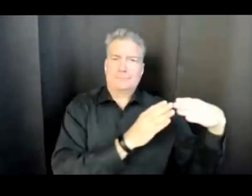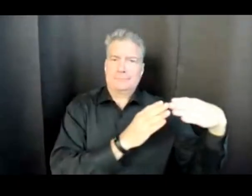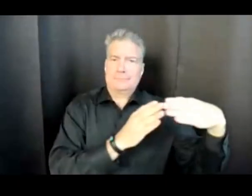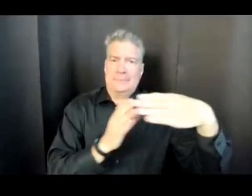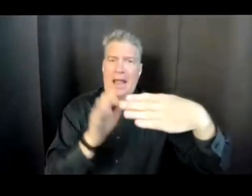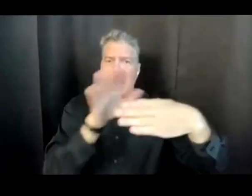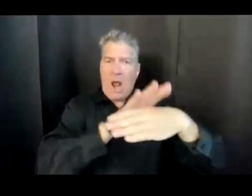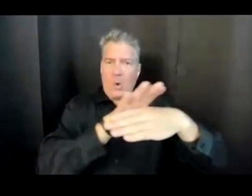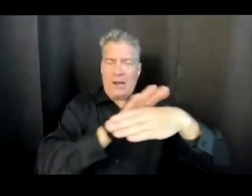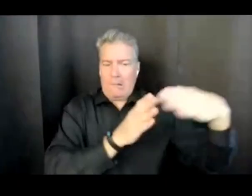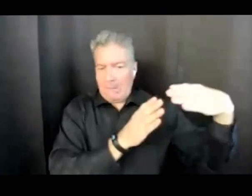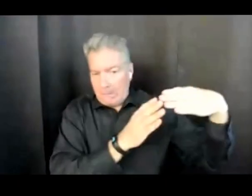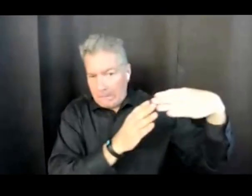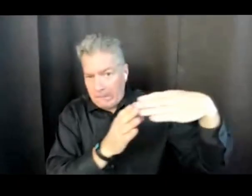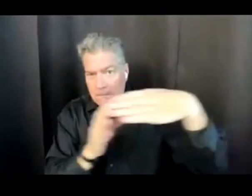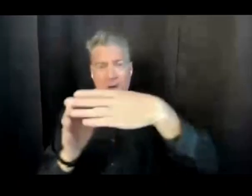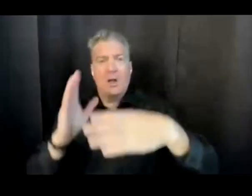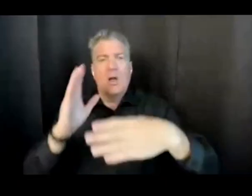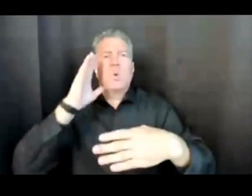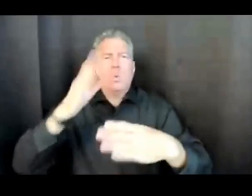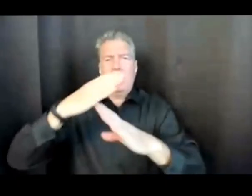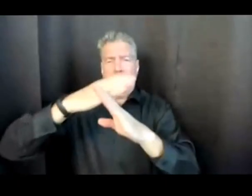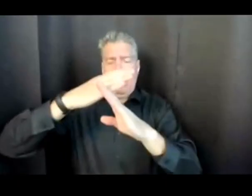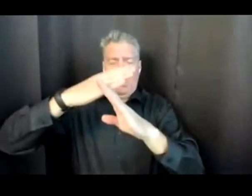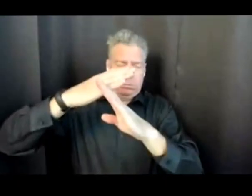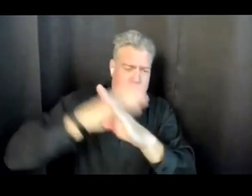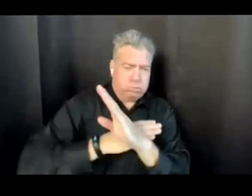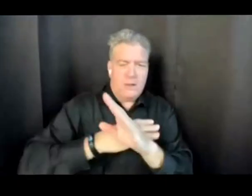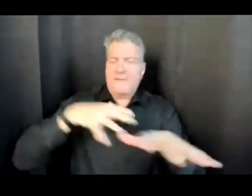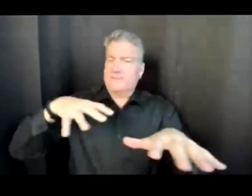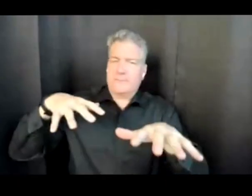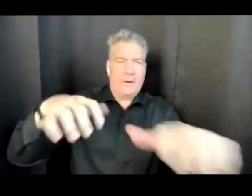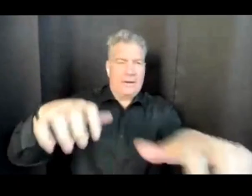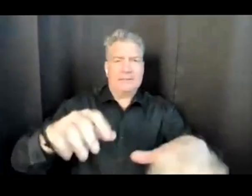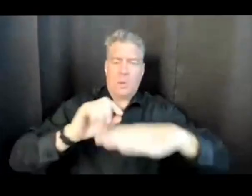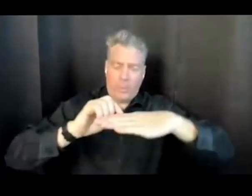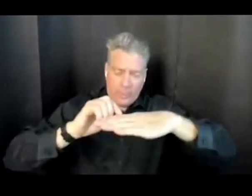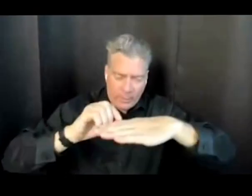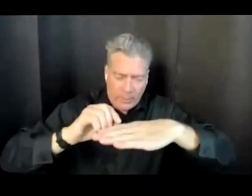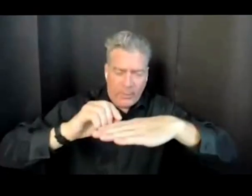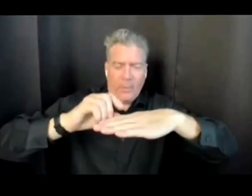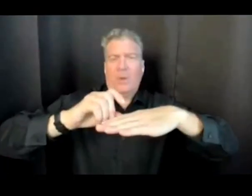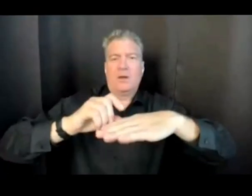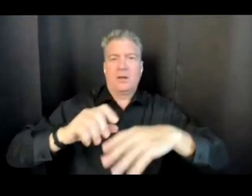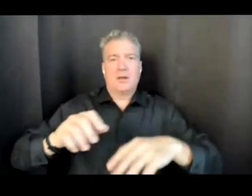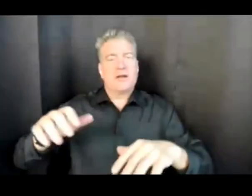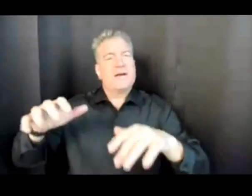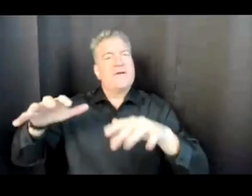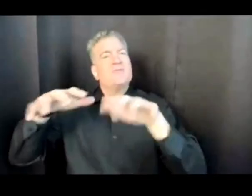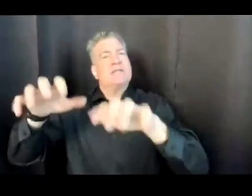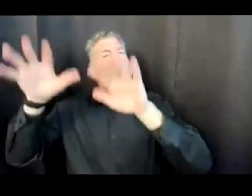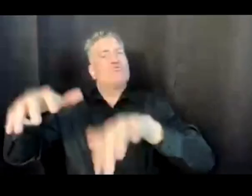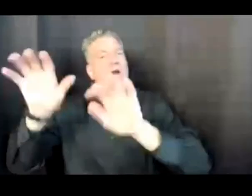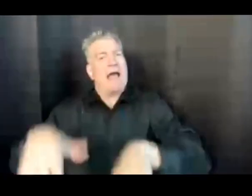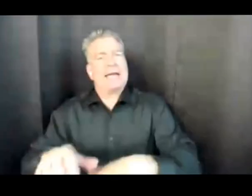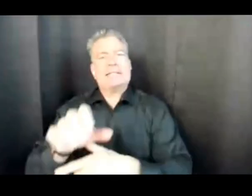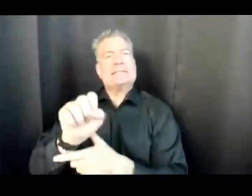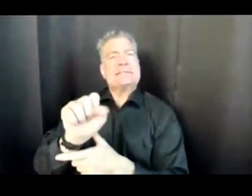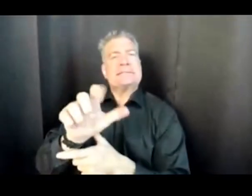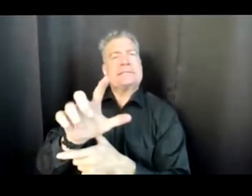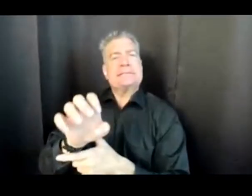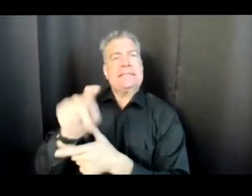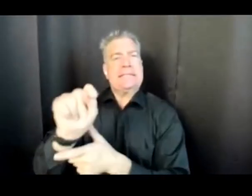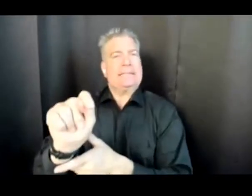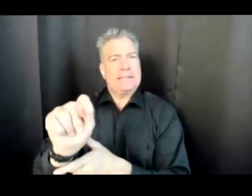Will likely refreeze and have more accumulation of freezing rain and sleet that is actually occurring as we speak in